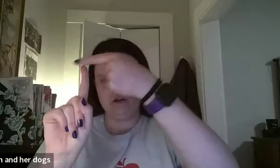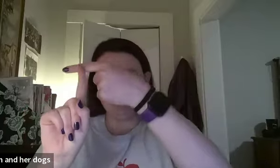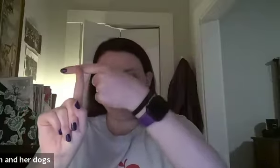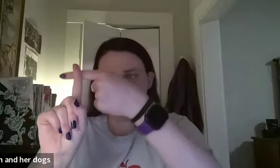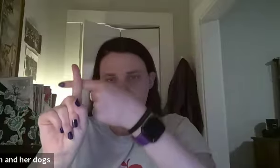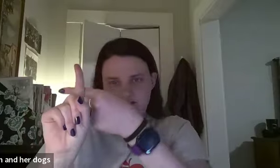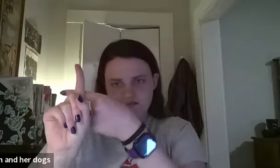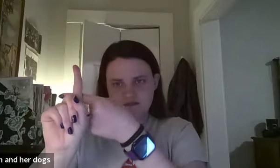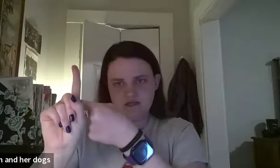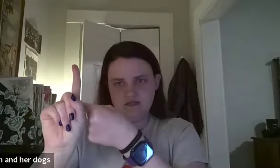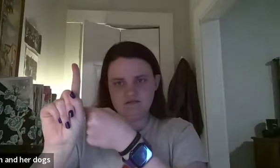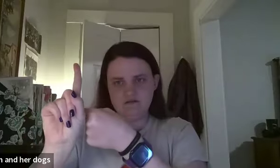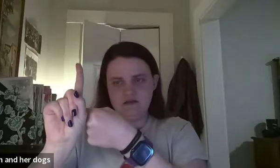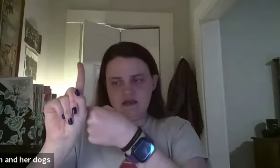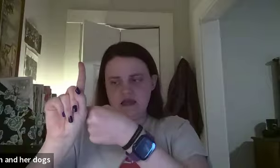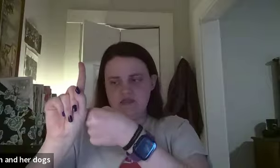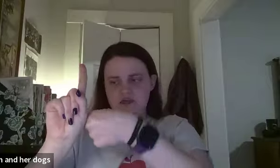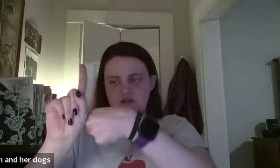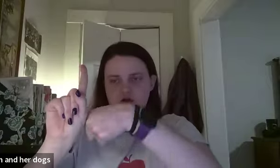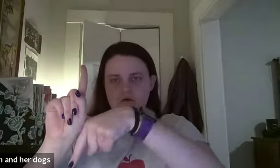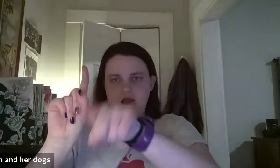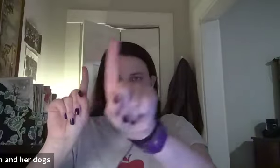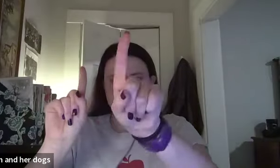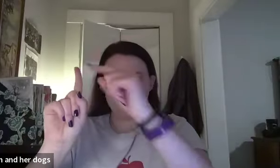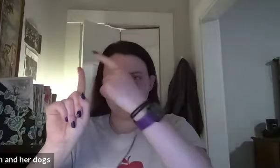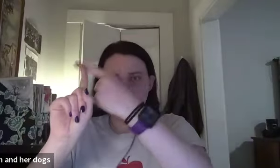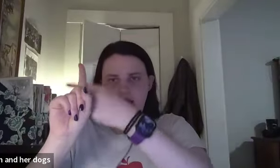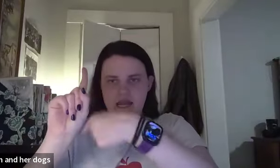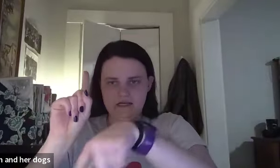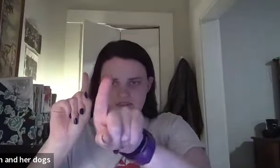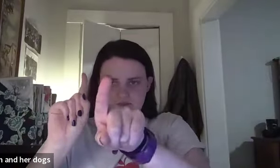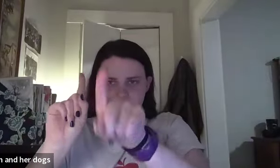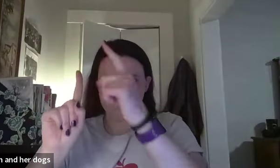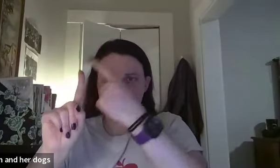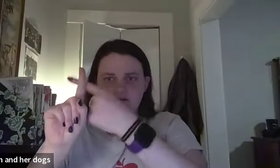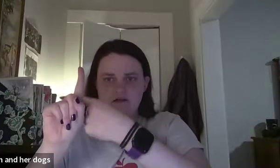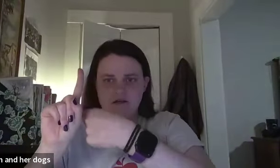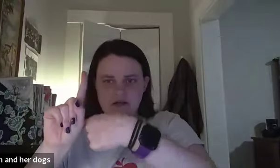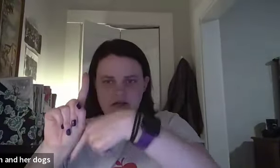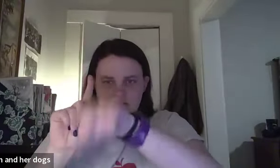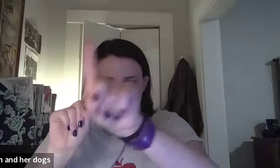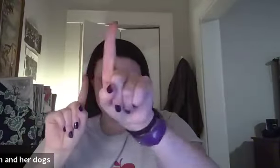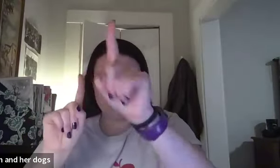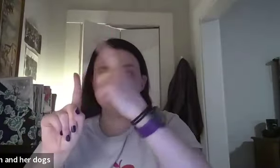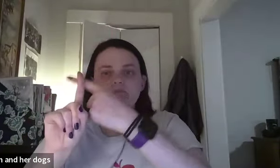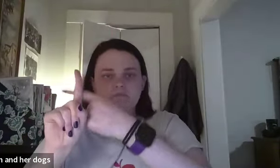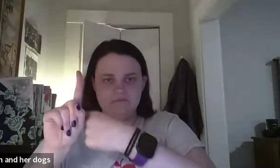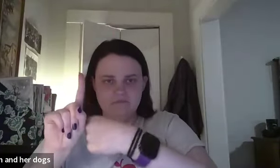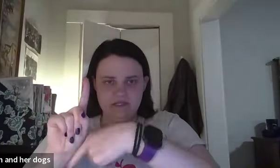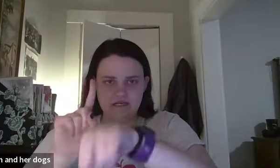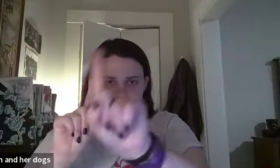going to go behind again and then go out next month, next month, next